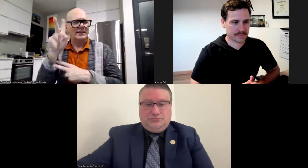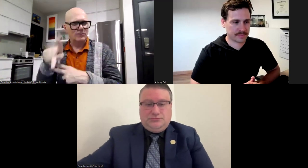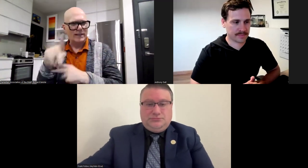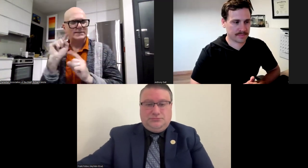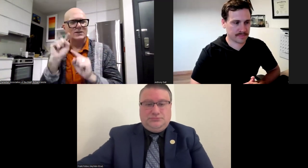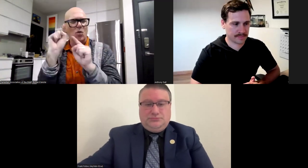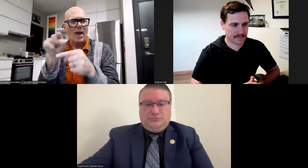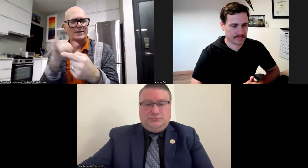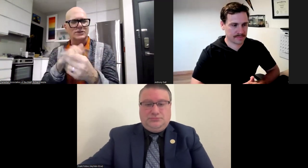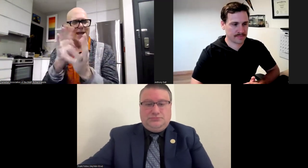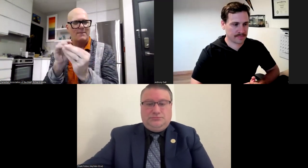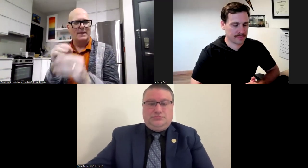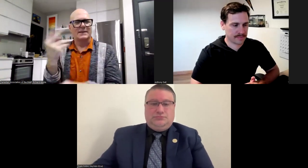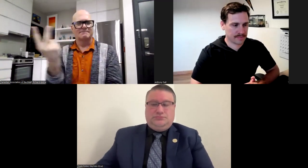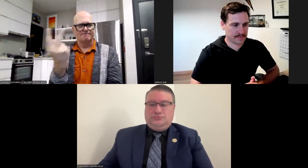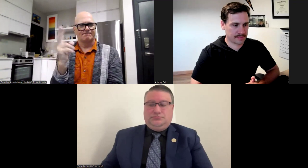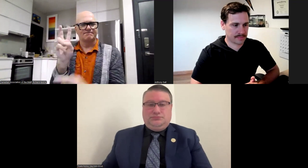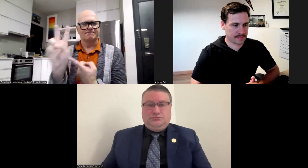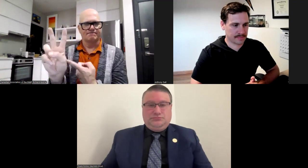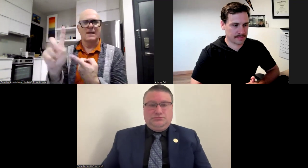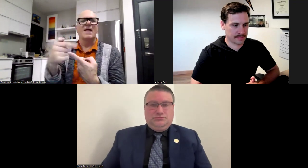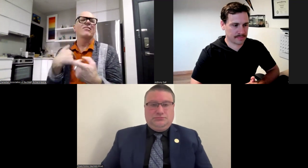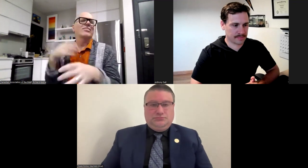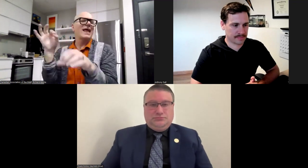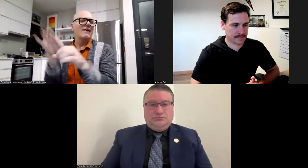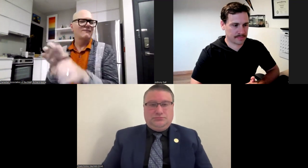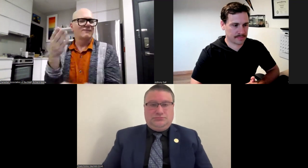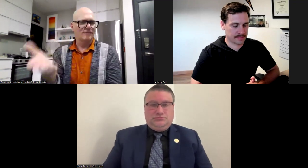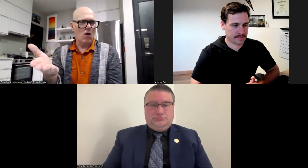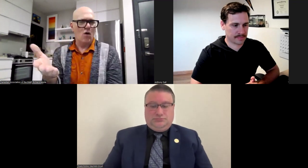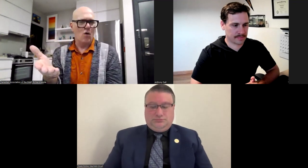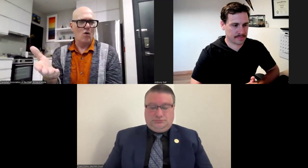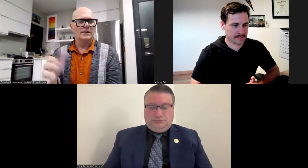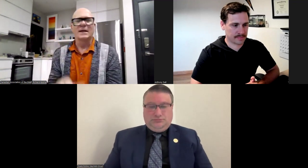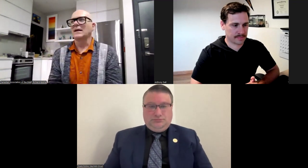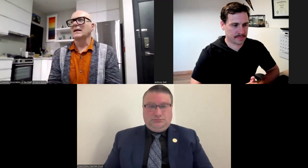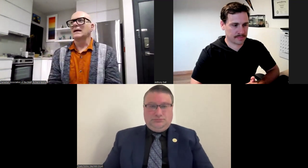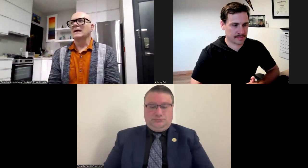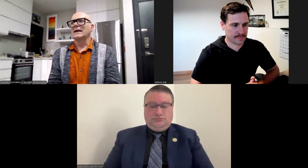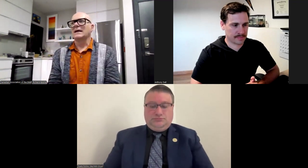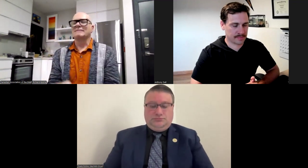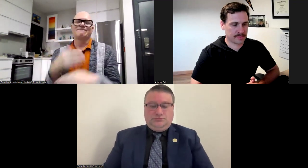I believe Shauna was there, our president, and they were representing Canada and voted in favor of the